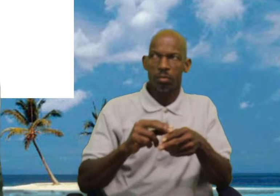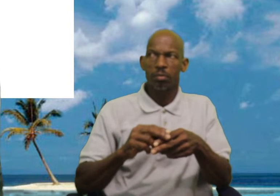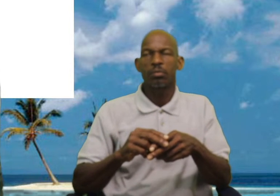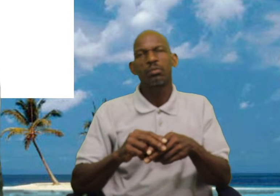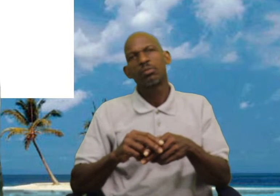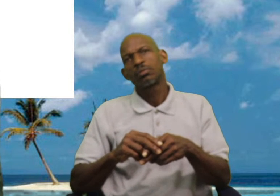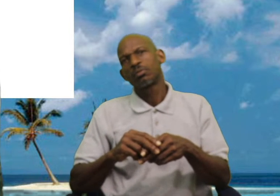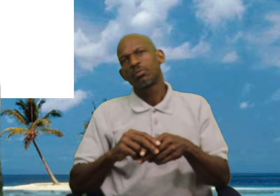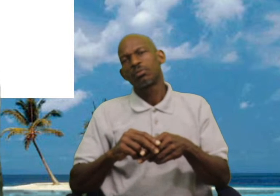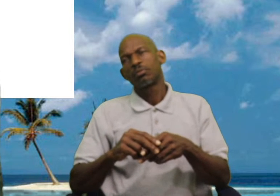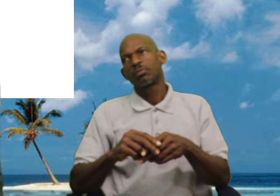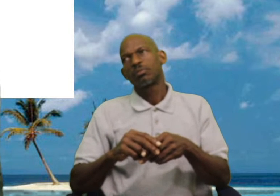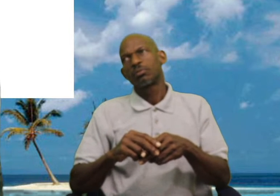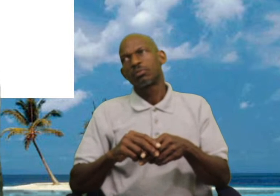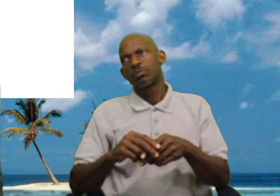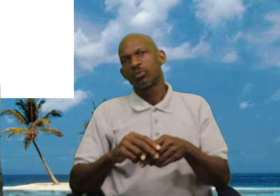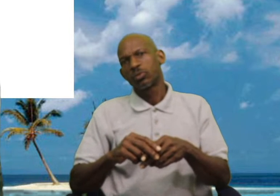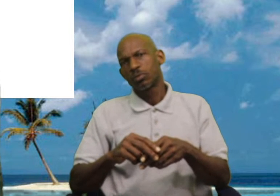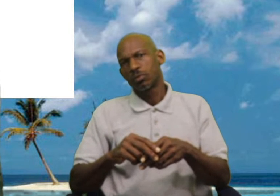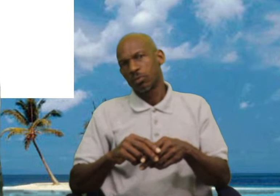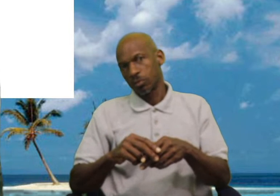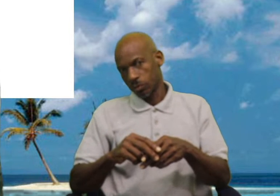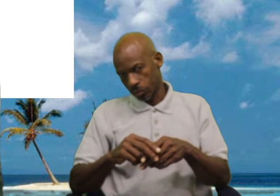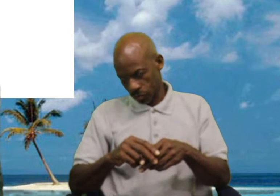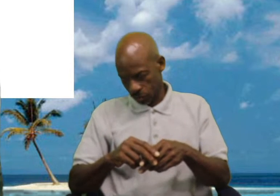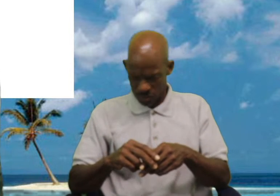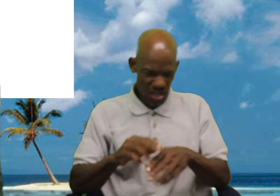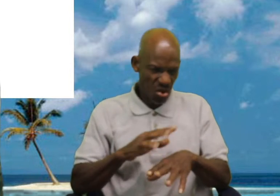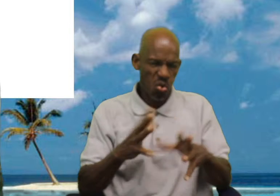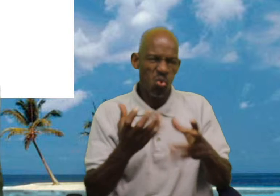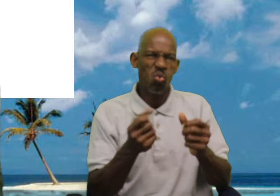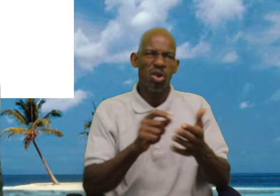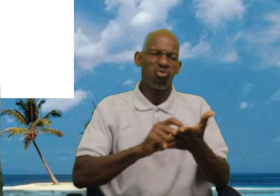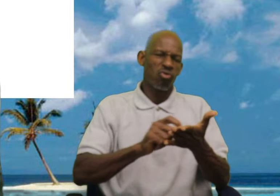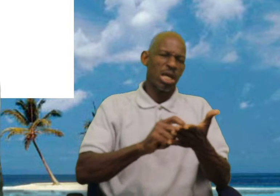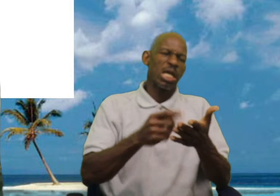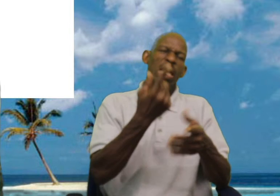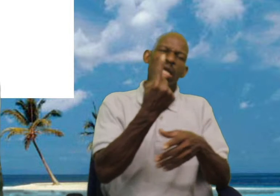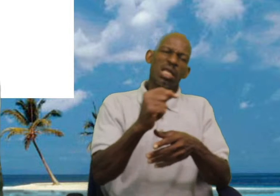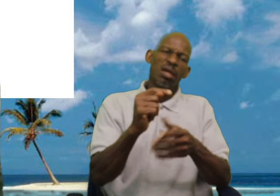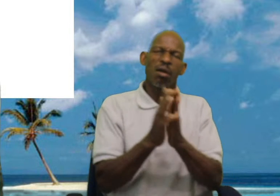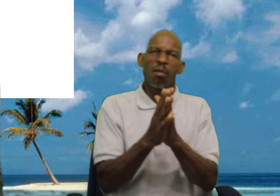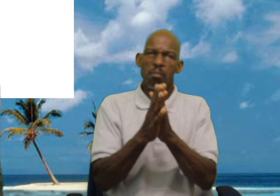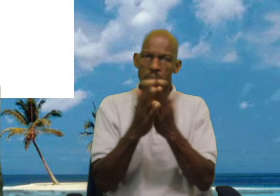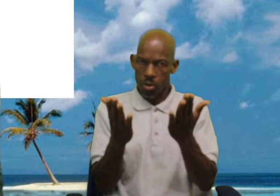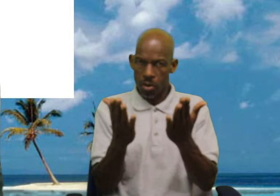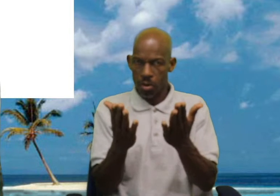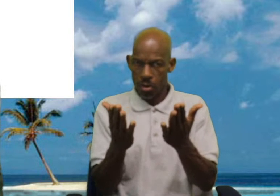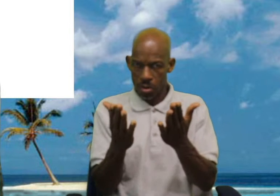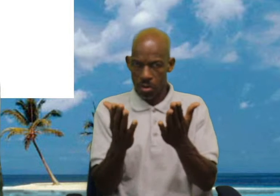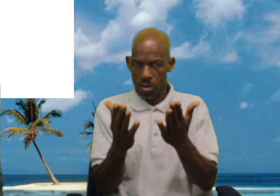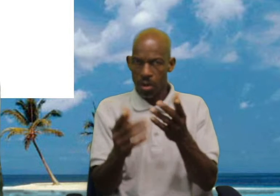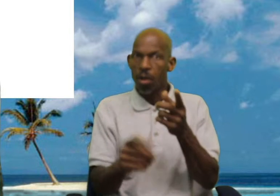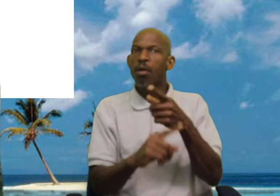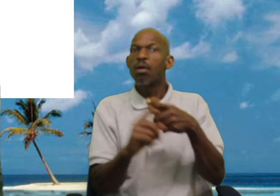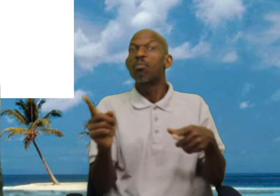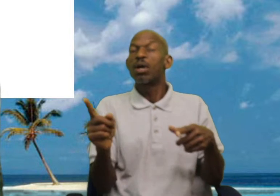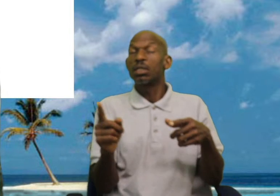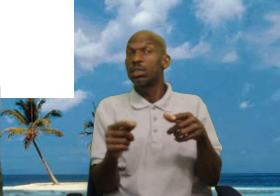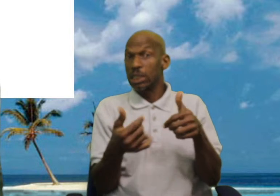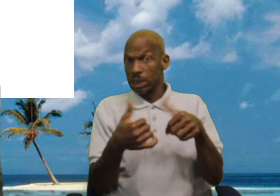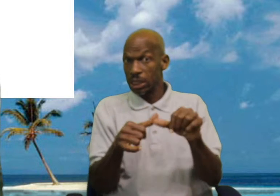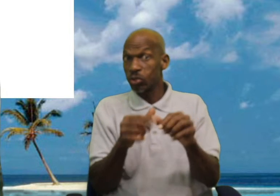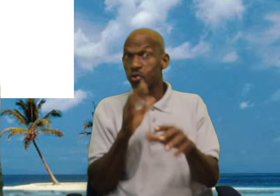Instead of putting the book, I want to write, I'm still talking about the book. So I'm drawing the